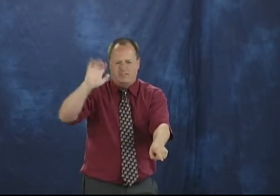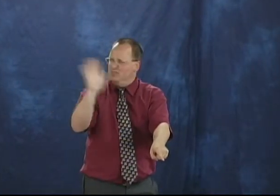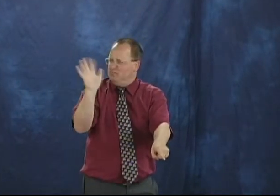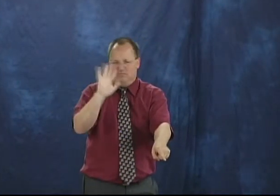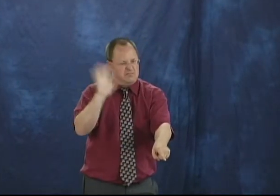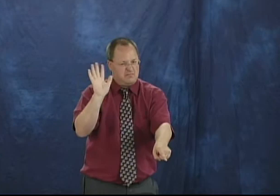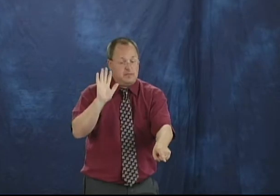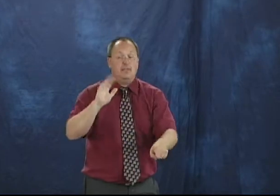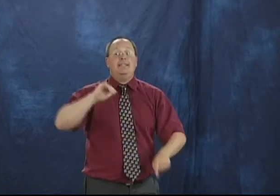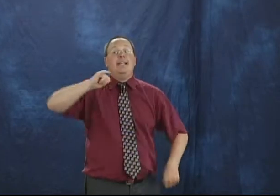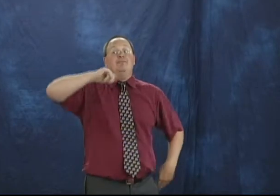also.